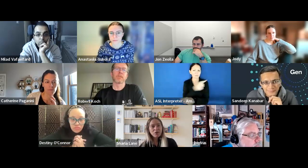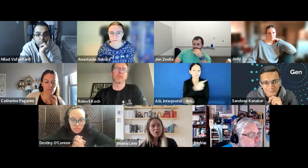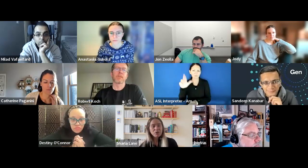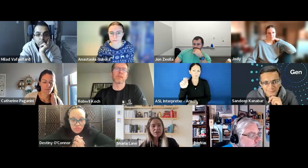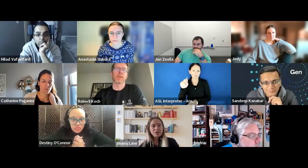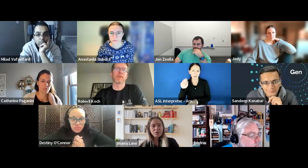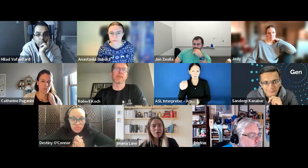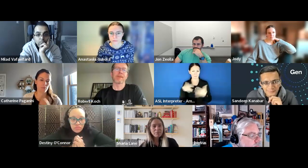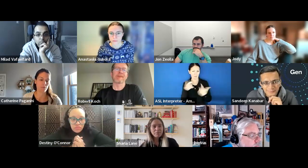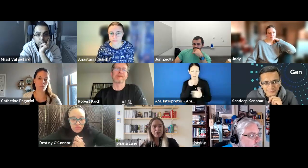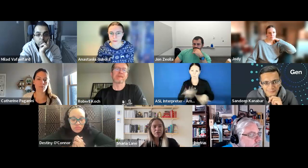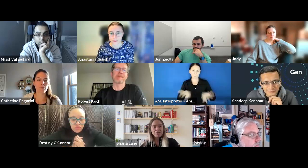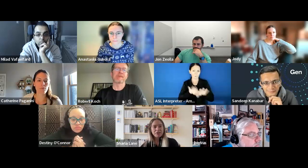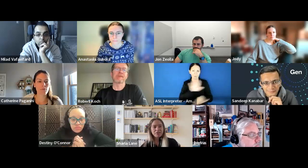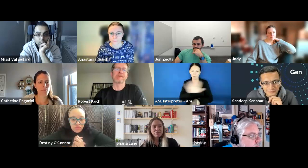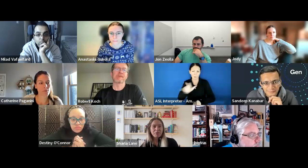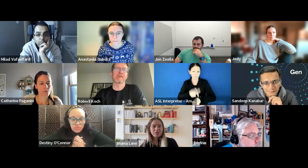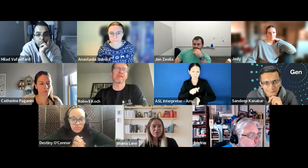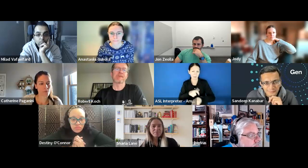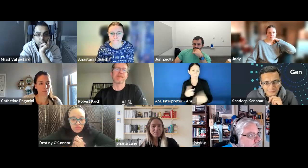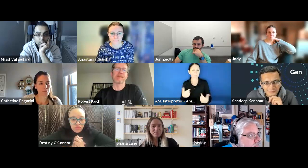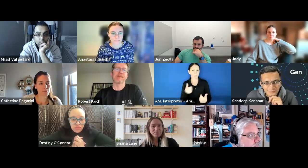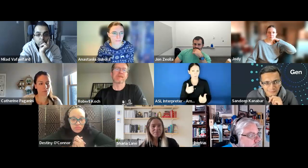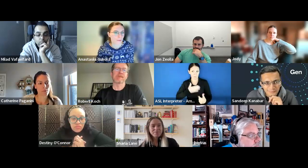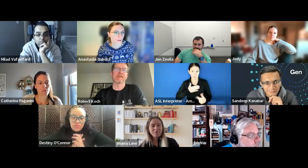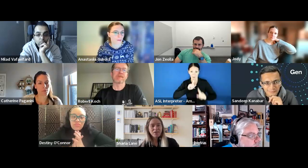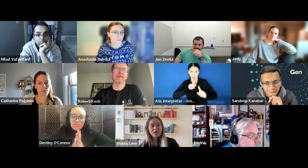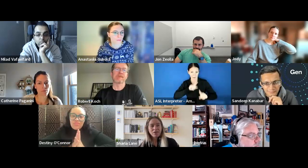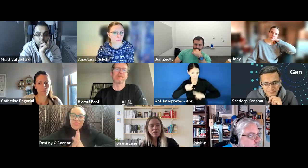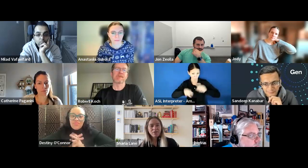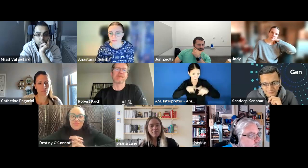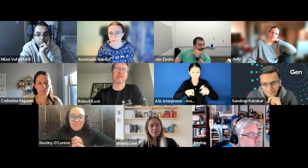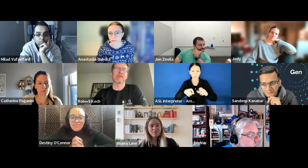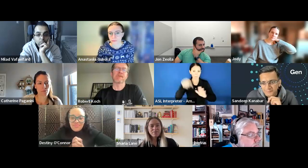or go into more detail, Rob. Whatever you think is best.